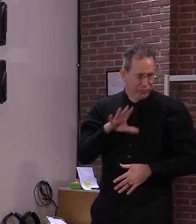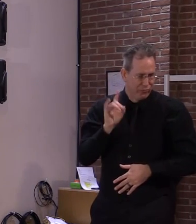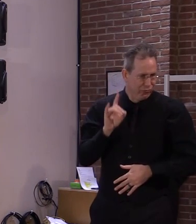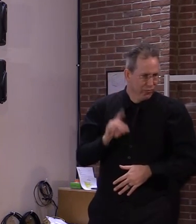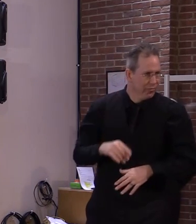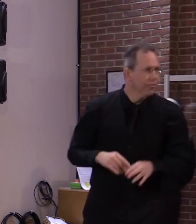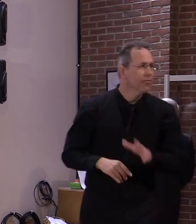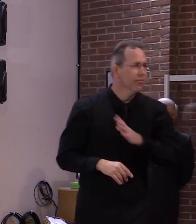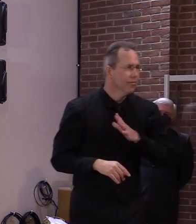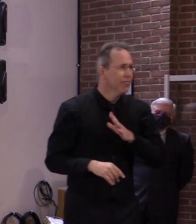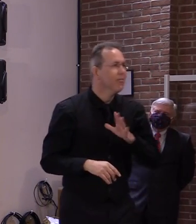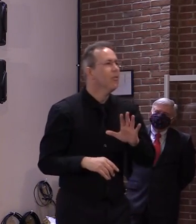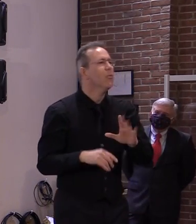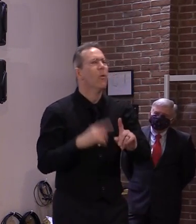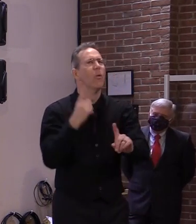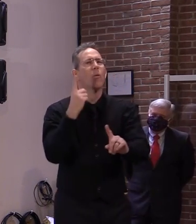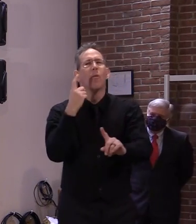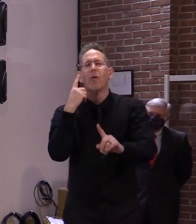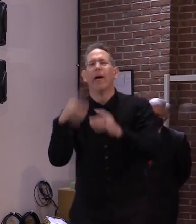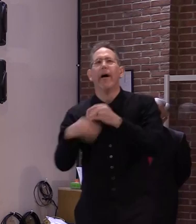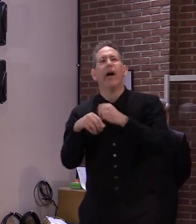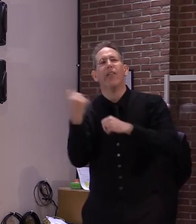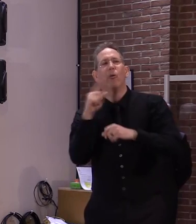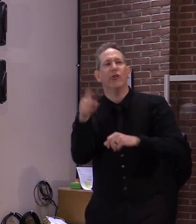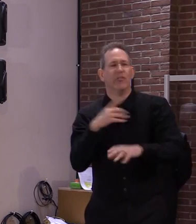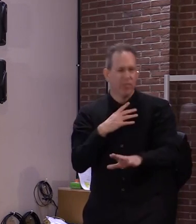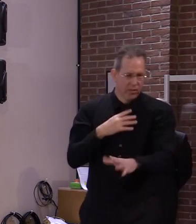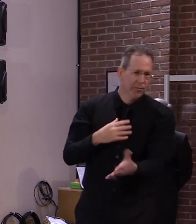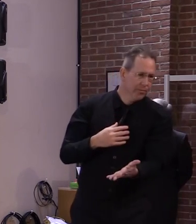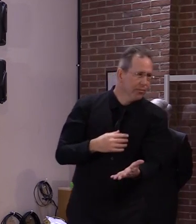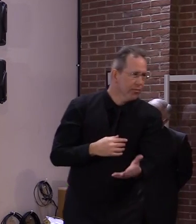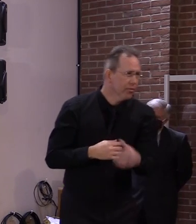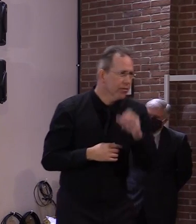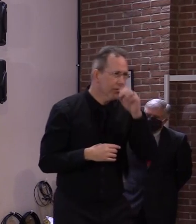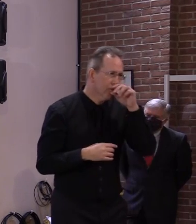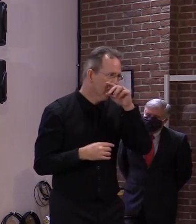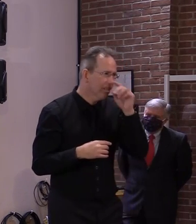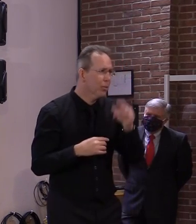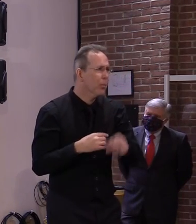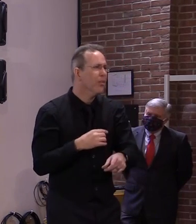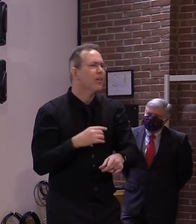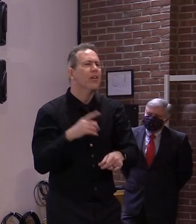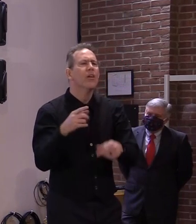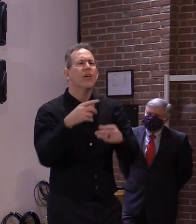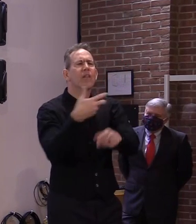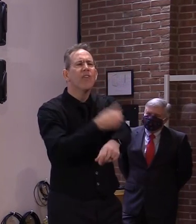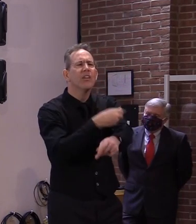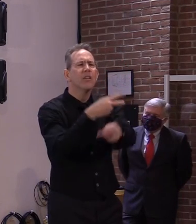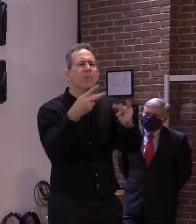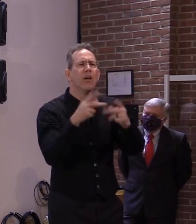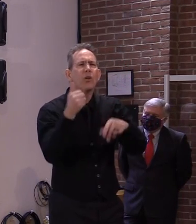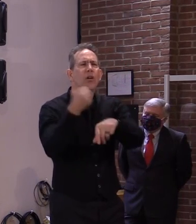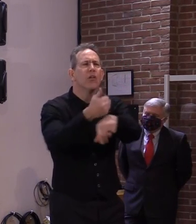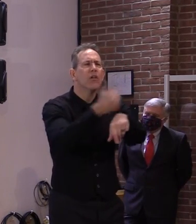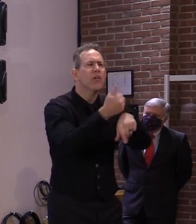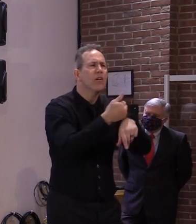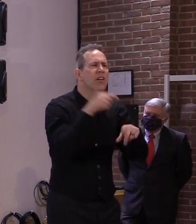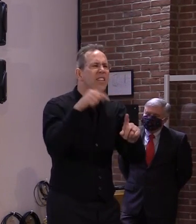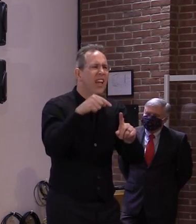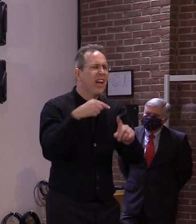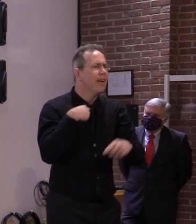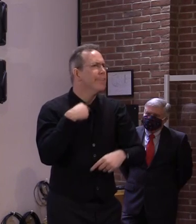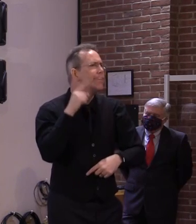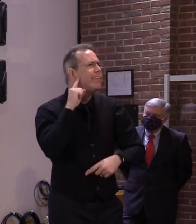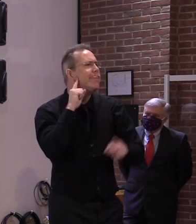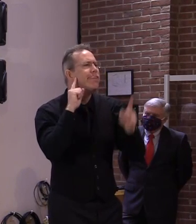just one other question about vaccine sites. We got a note from a listener who said that the